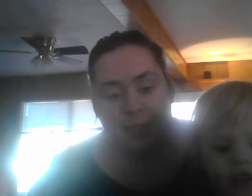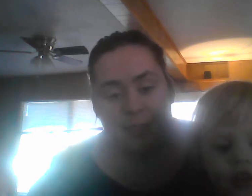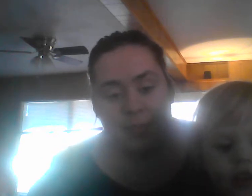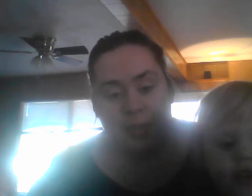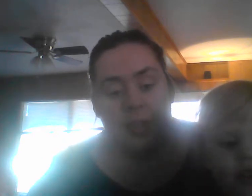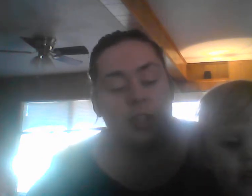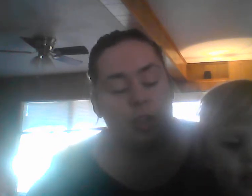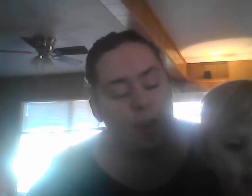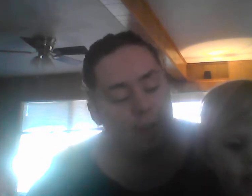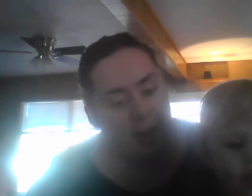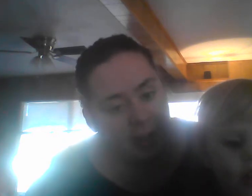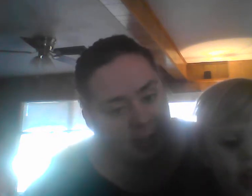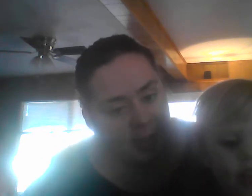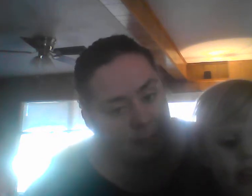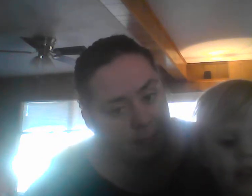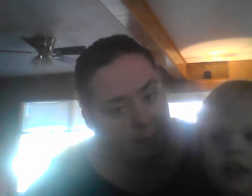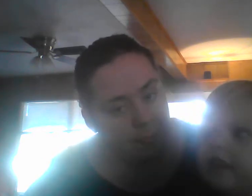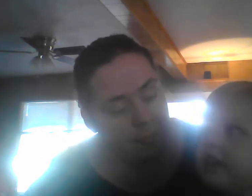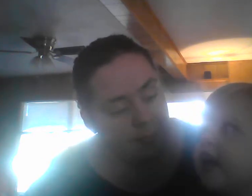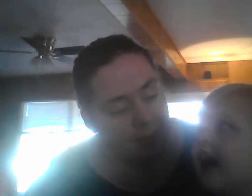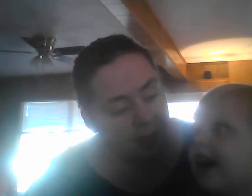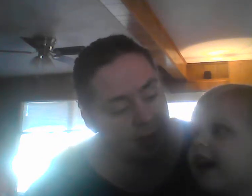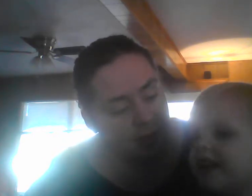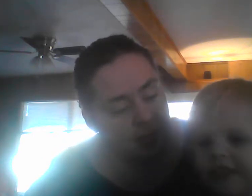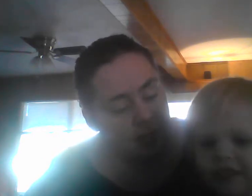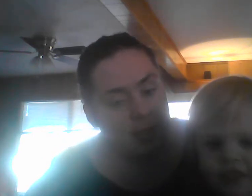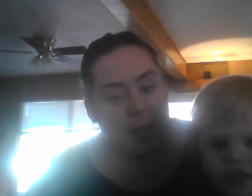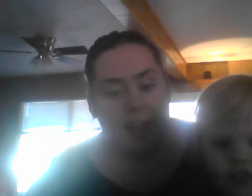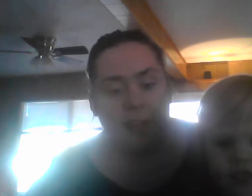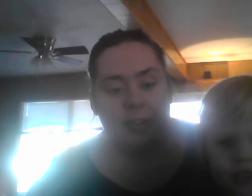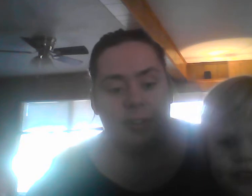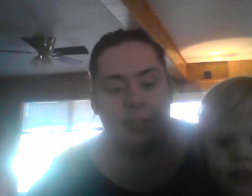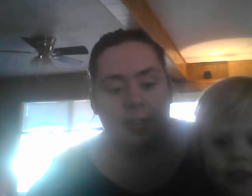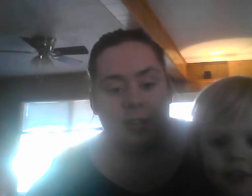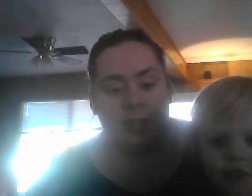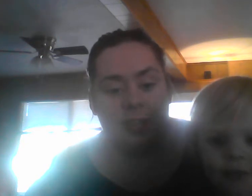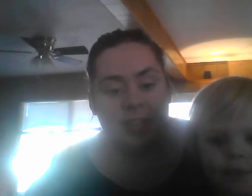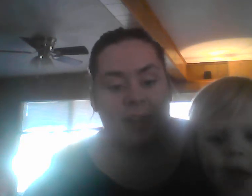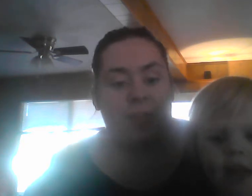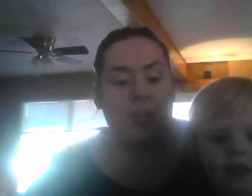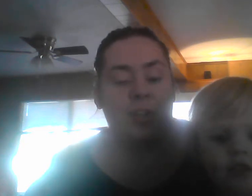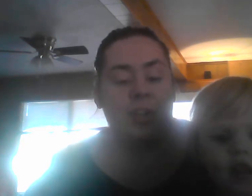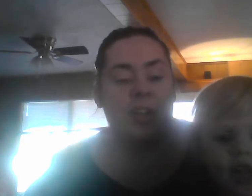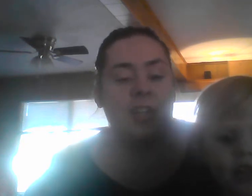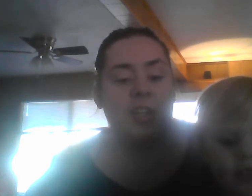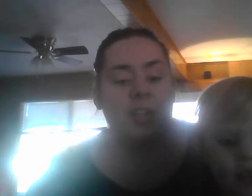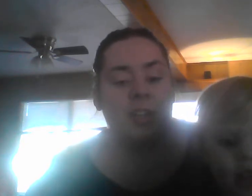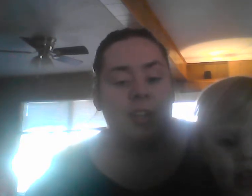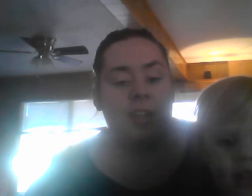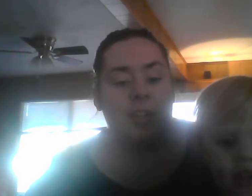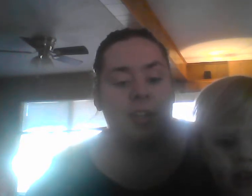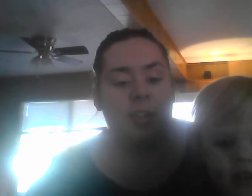Jason. Do you have fun outside? Yeah. Yeah. Except for you didn't.